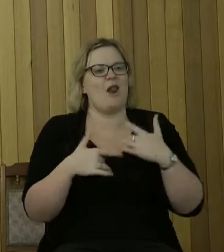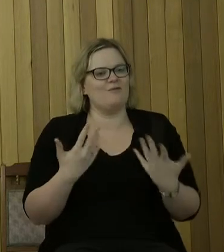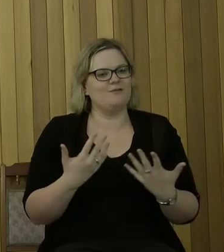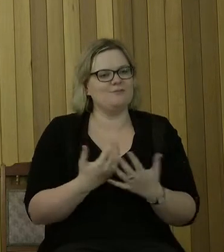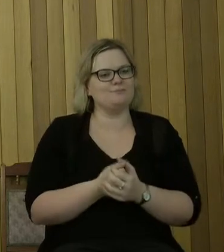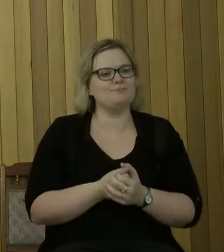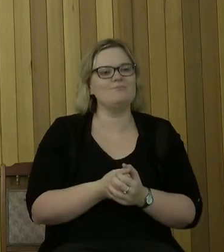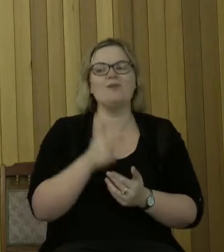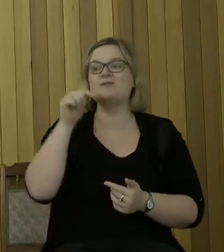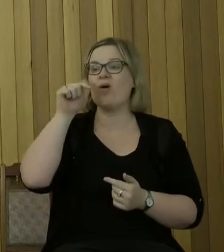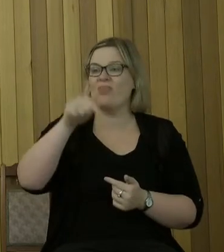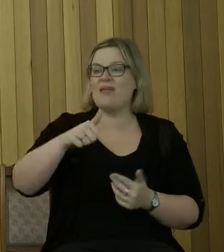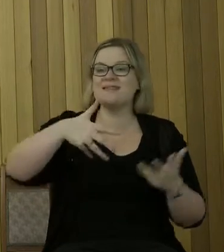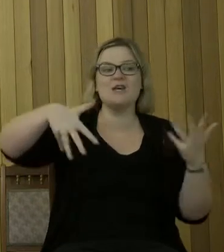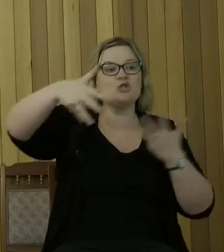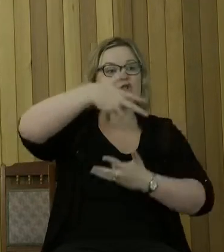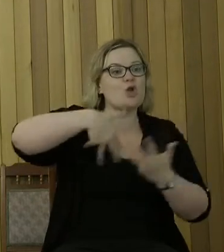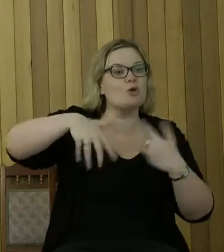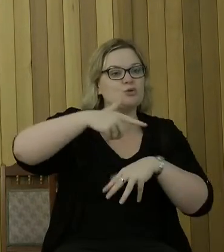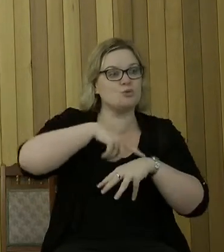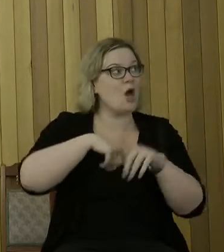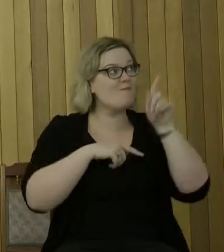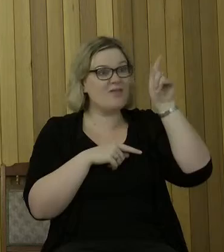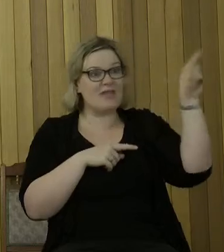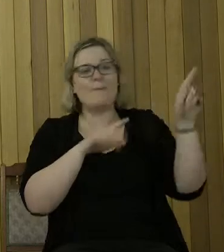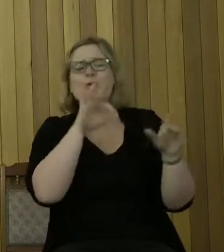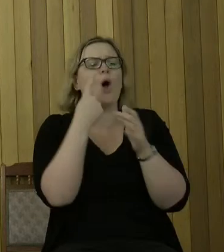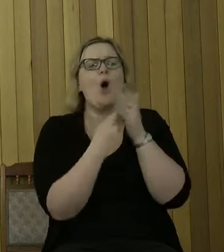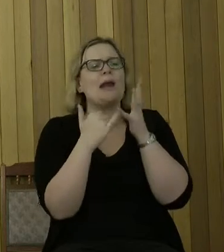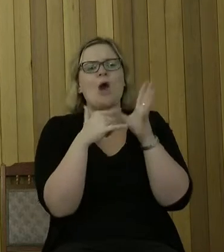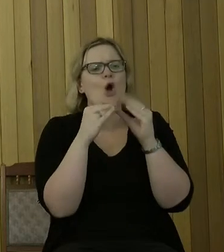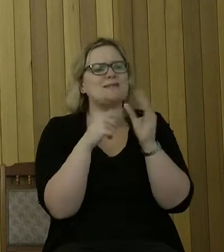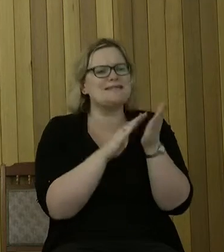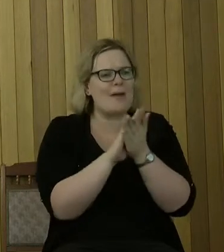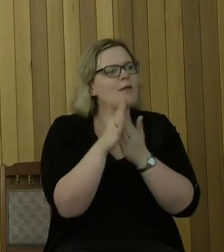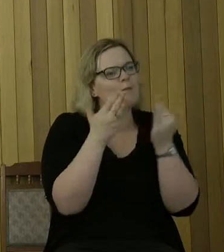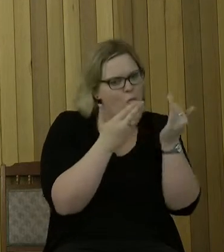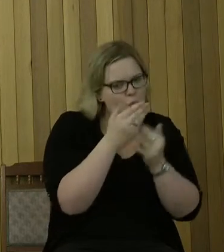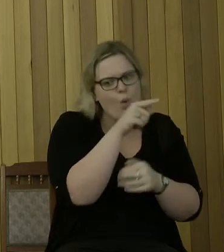so this social time, this fellowship wasn't just on the Sabbath. This was also during the week.